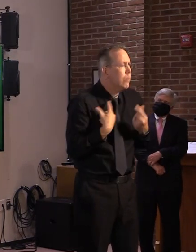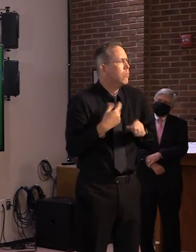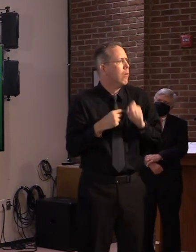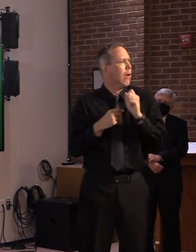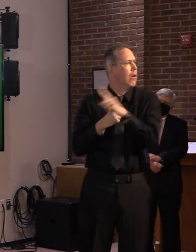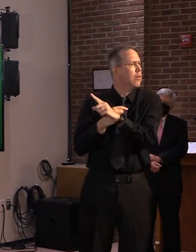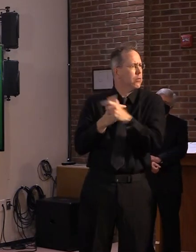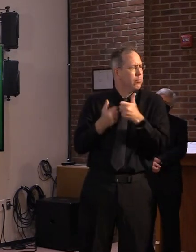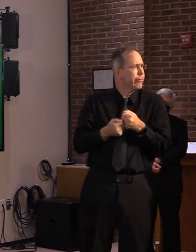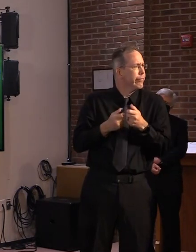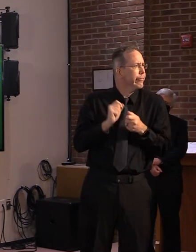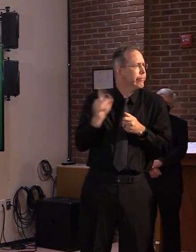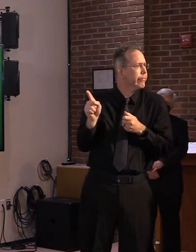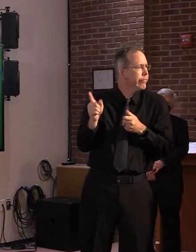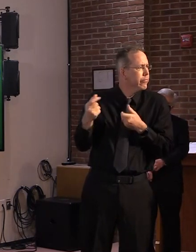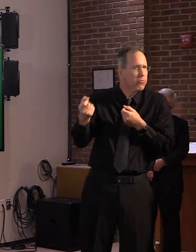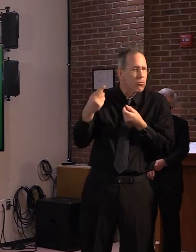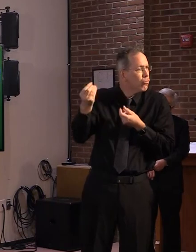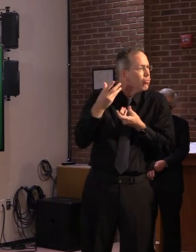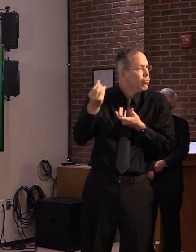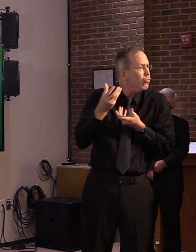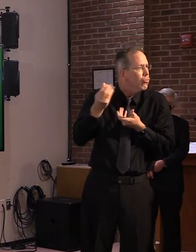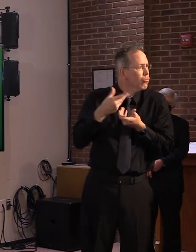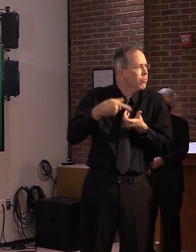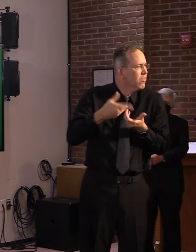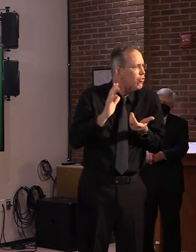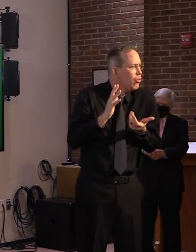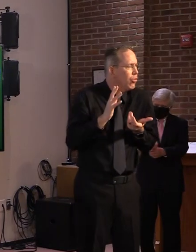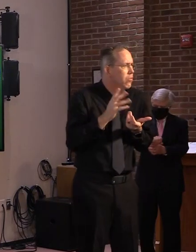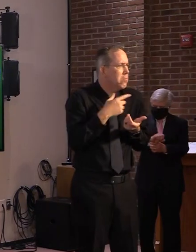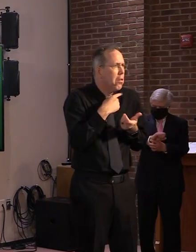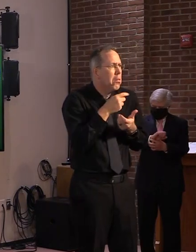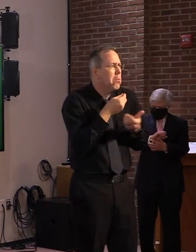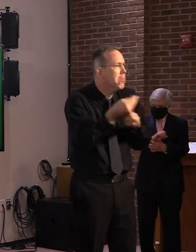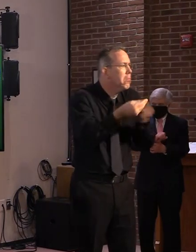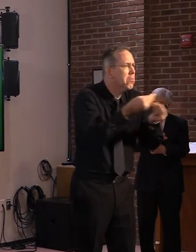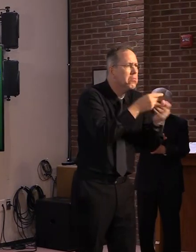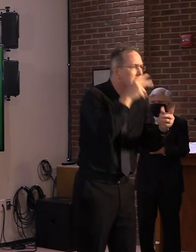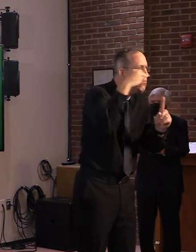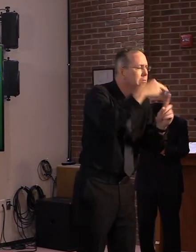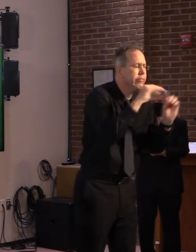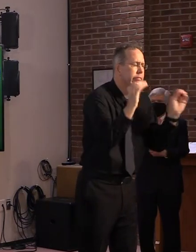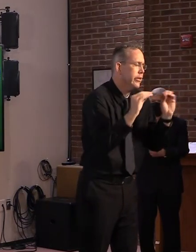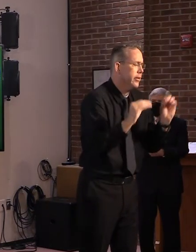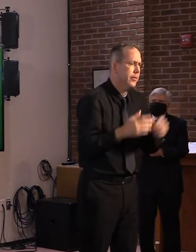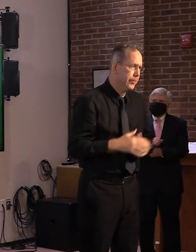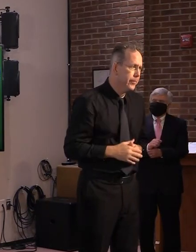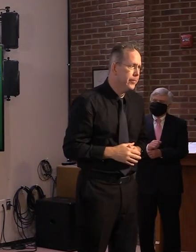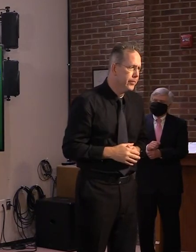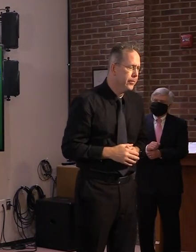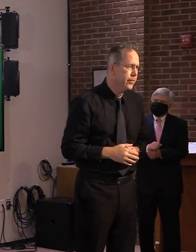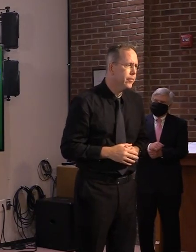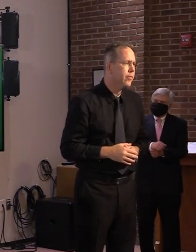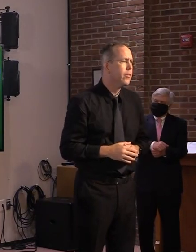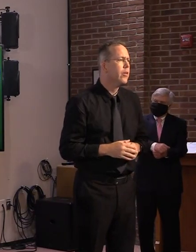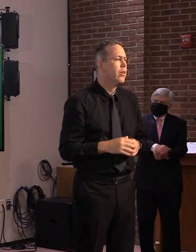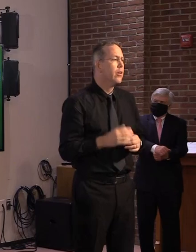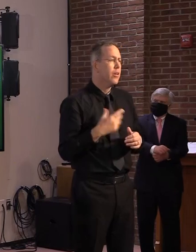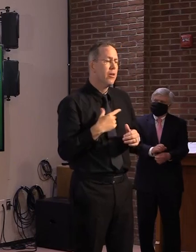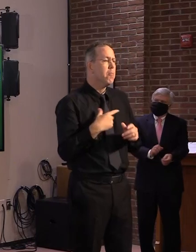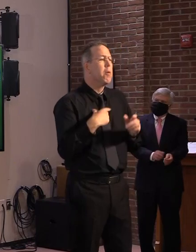The only issue is really making sure that somebody who's coming into the state and perhaps